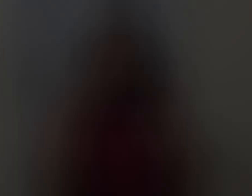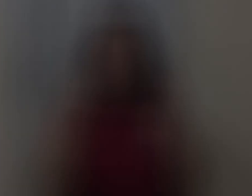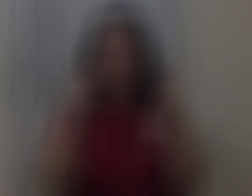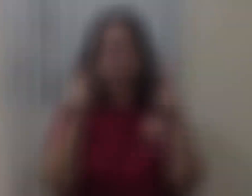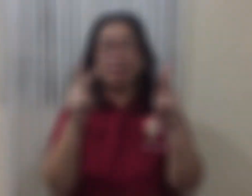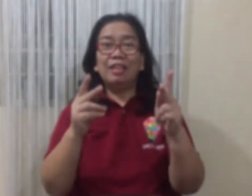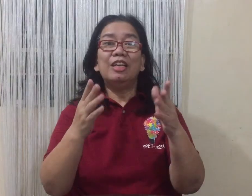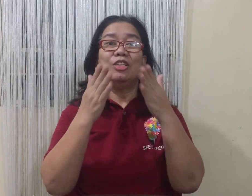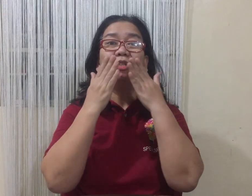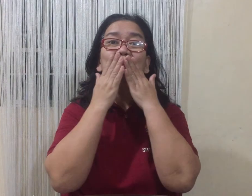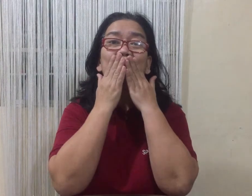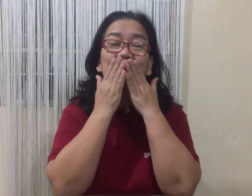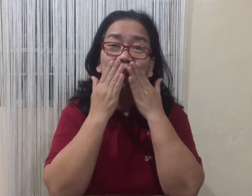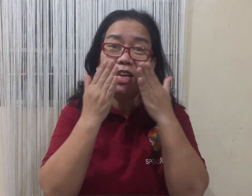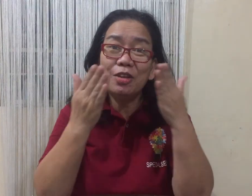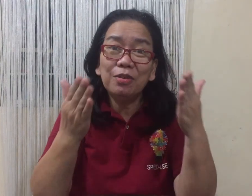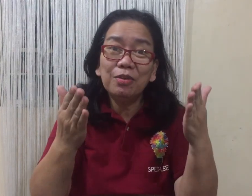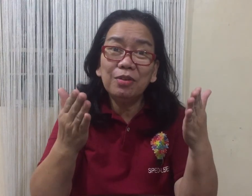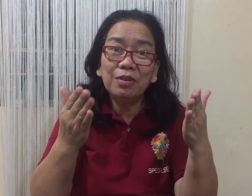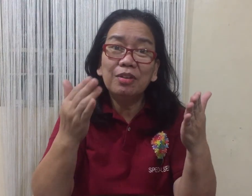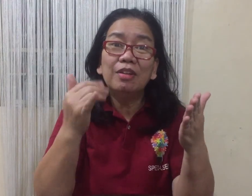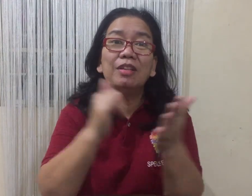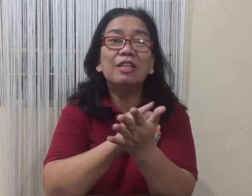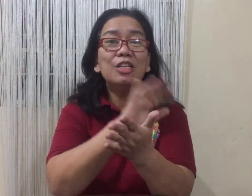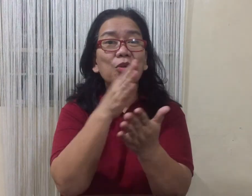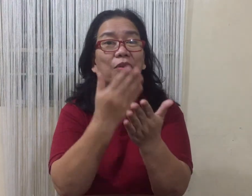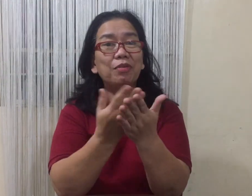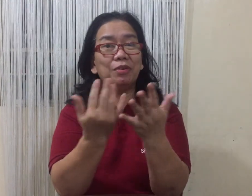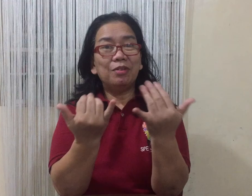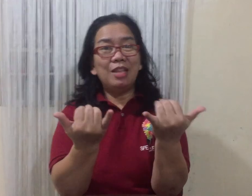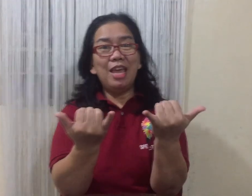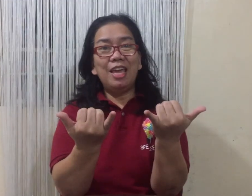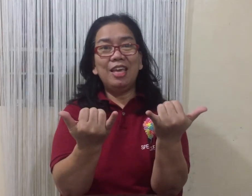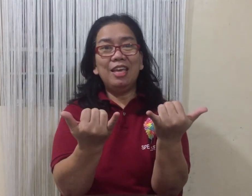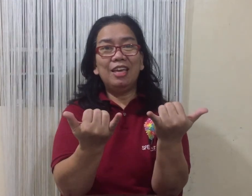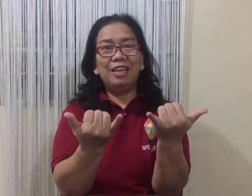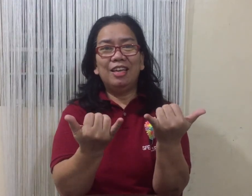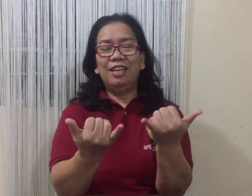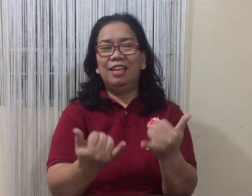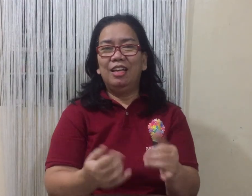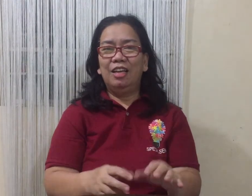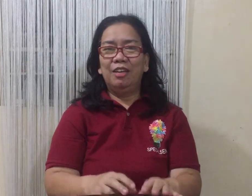So, thank you. That's all for today.